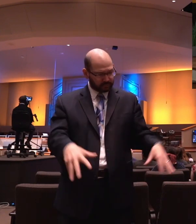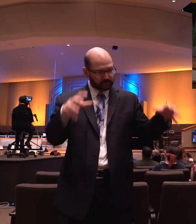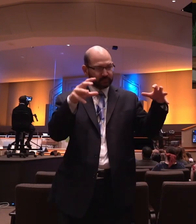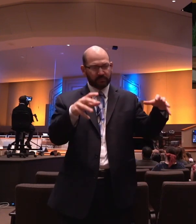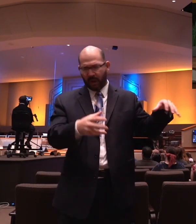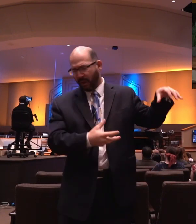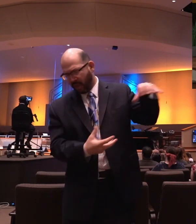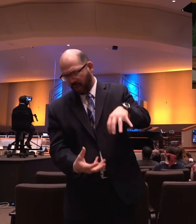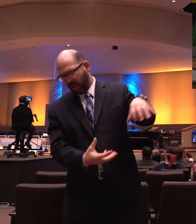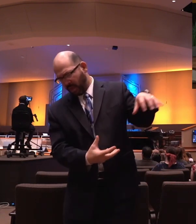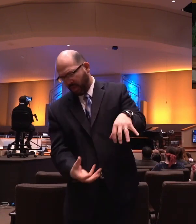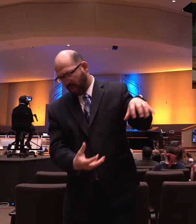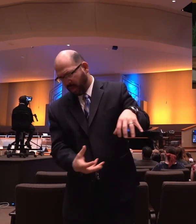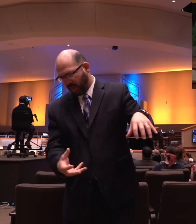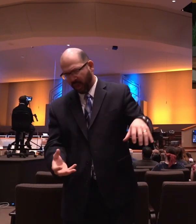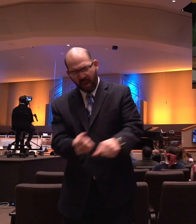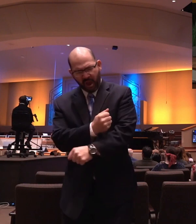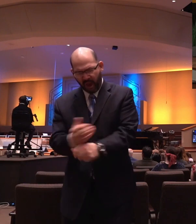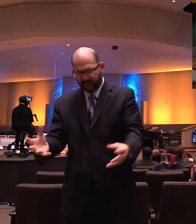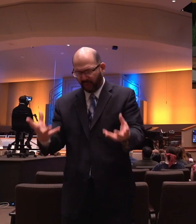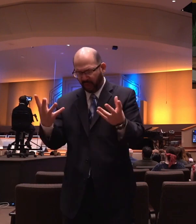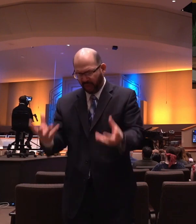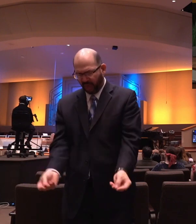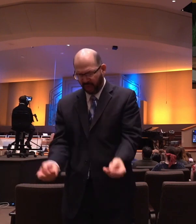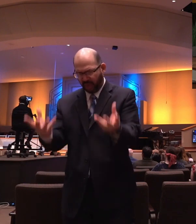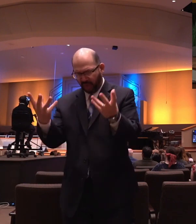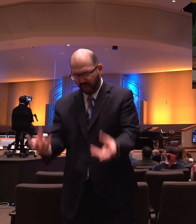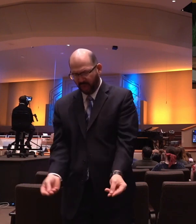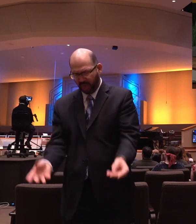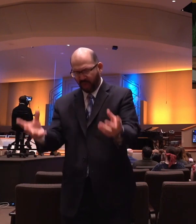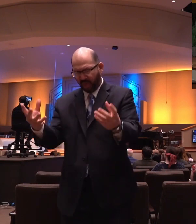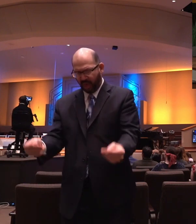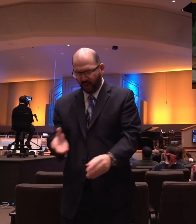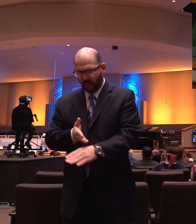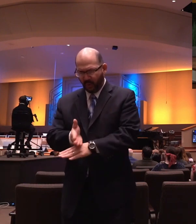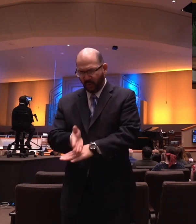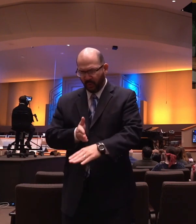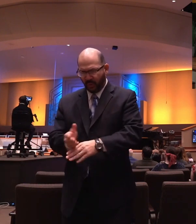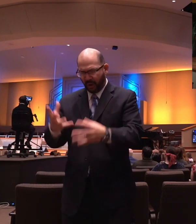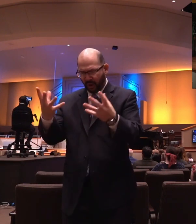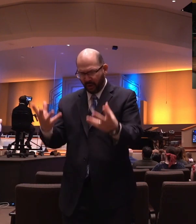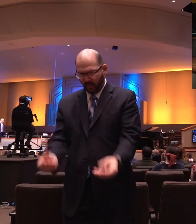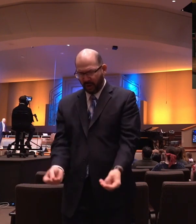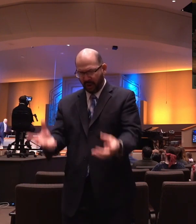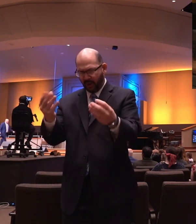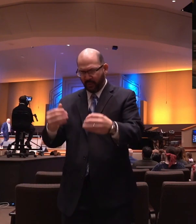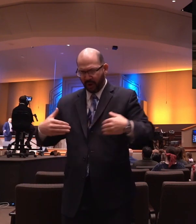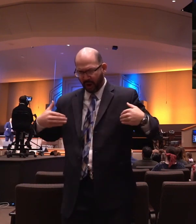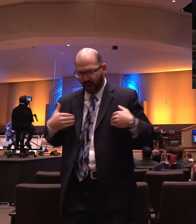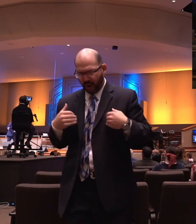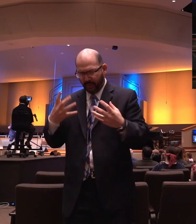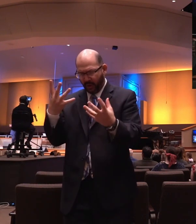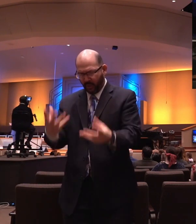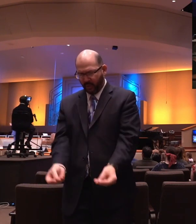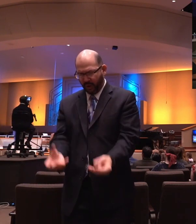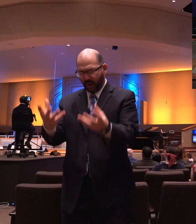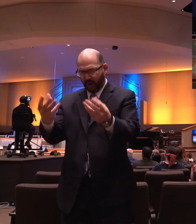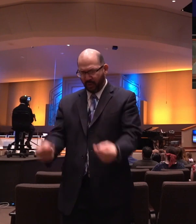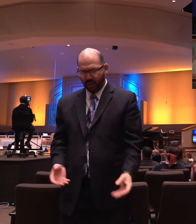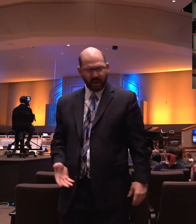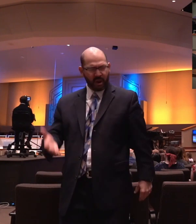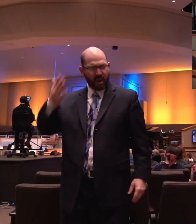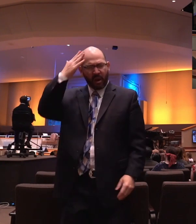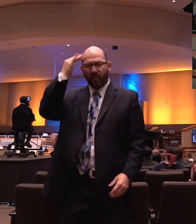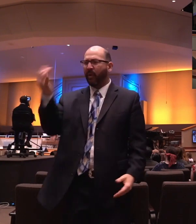The wood is soaking wet. The water has run down. They made a little trench around it. He said, Well, why in the